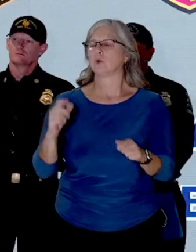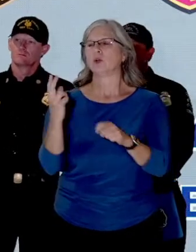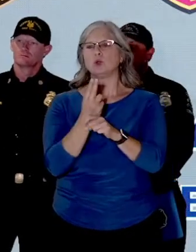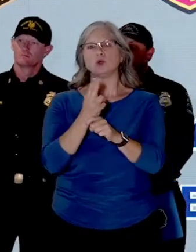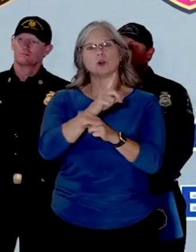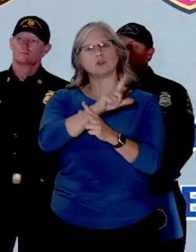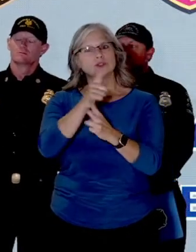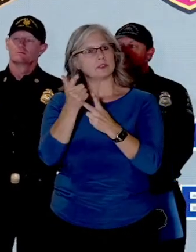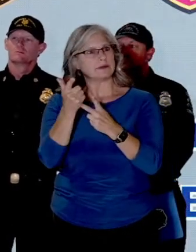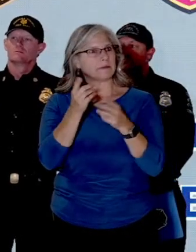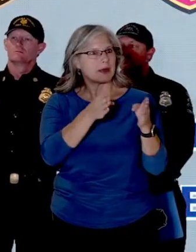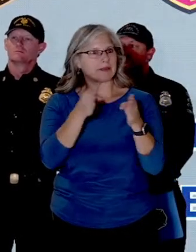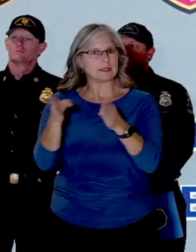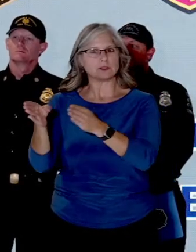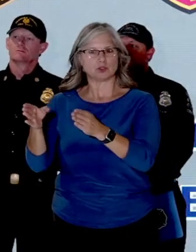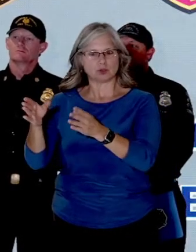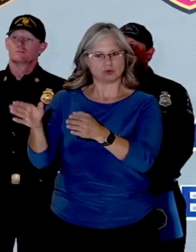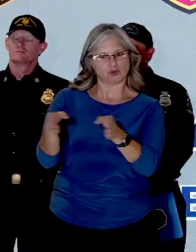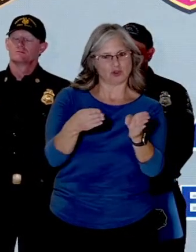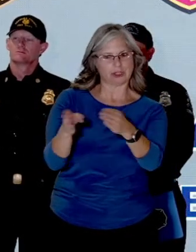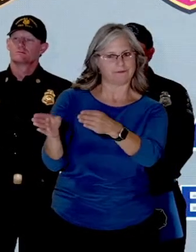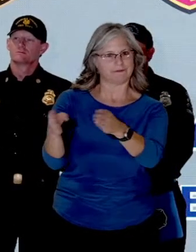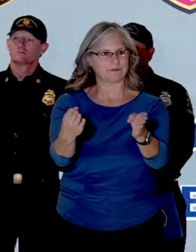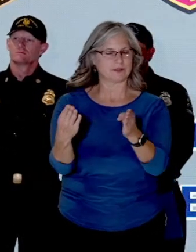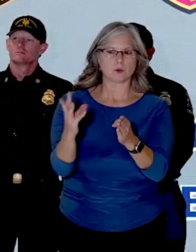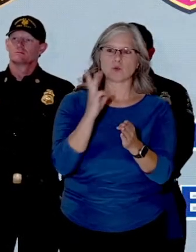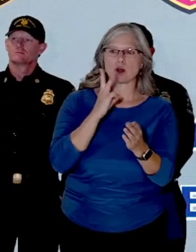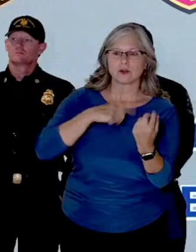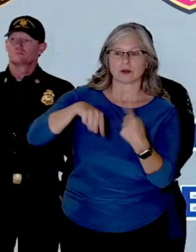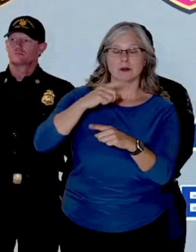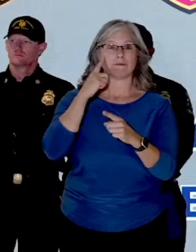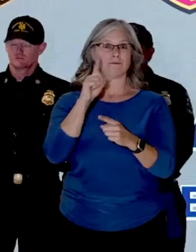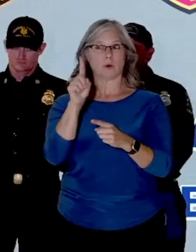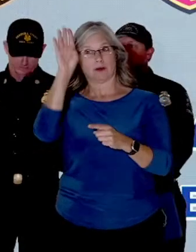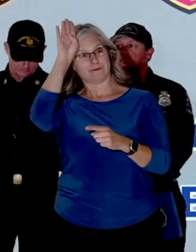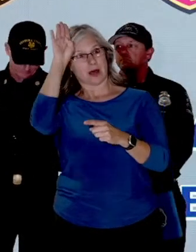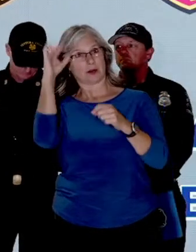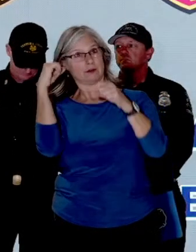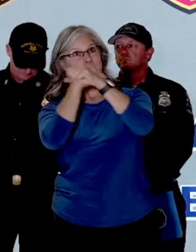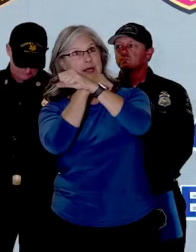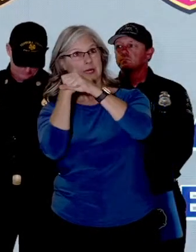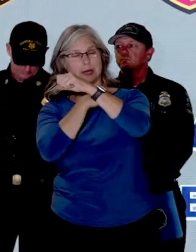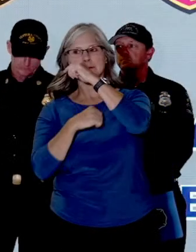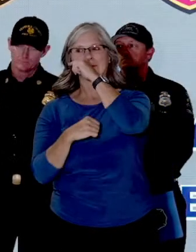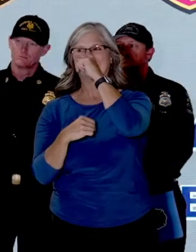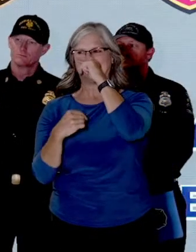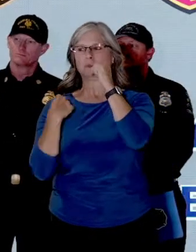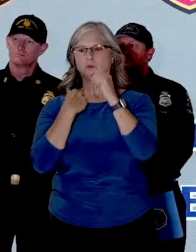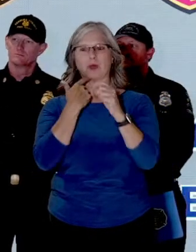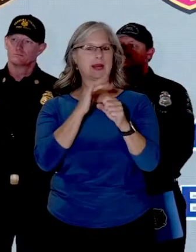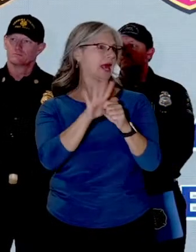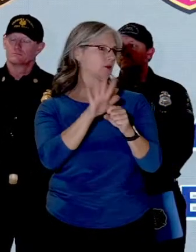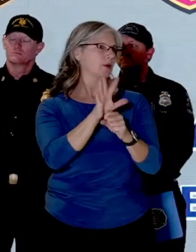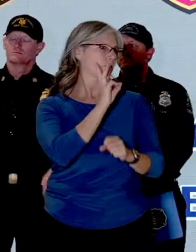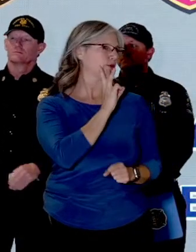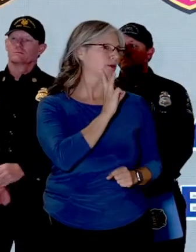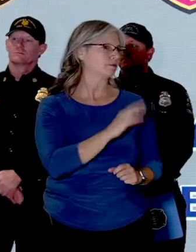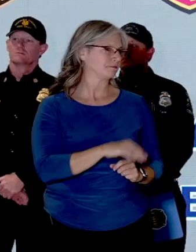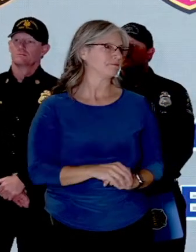alternative methods to ship the water around the incident. So for firefighting purposes, we had adequate water.